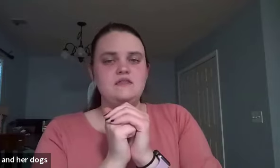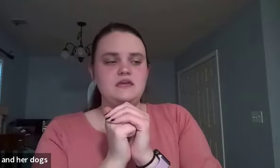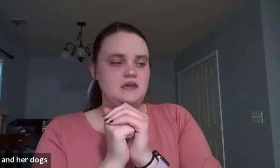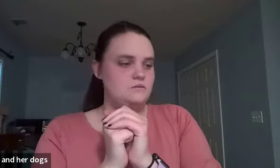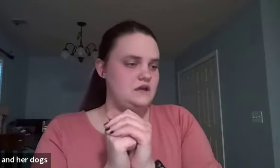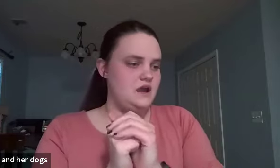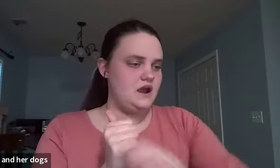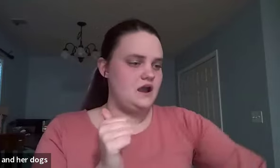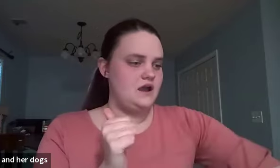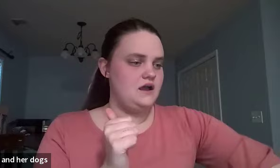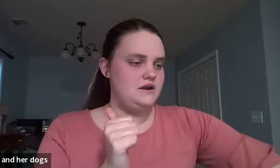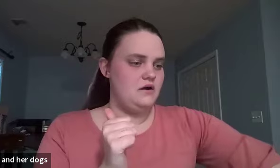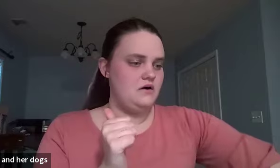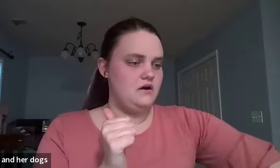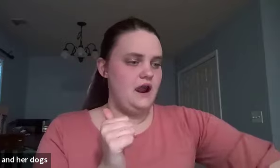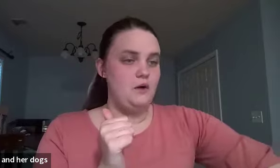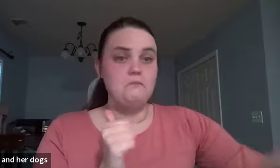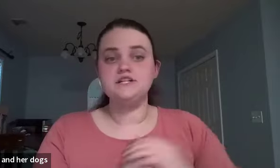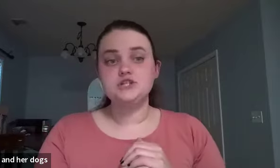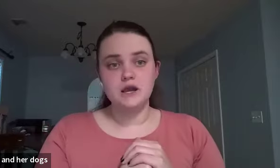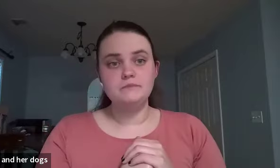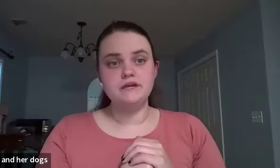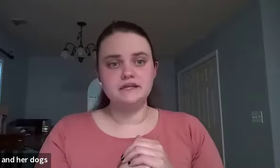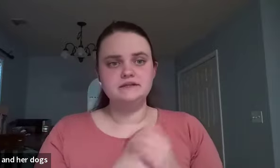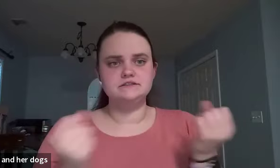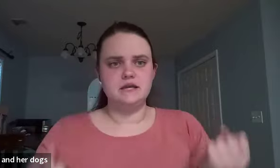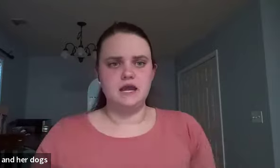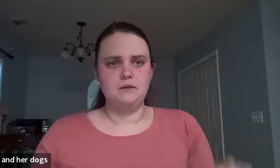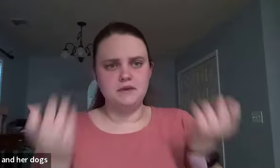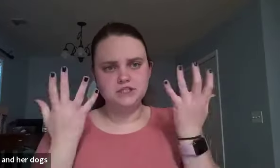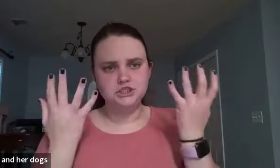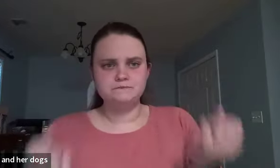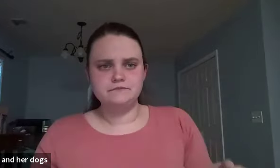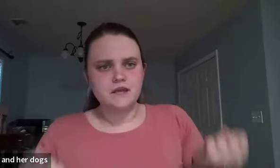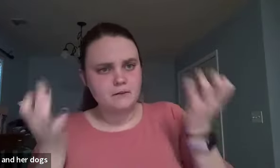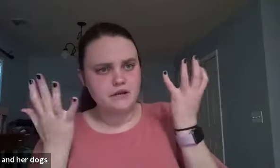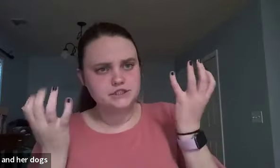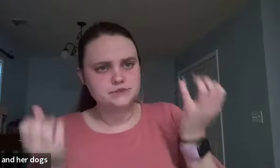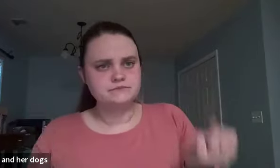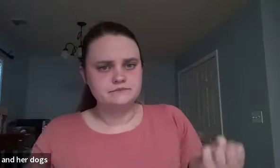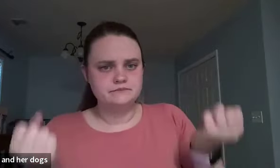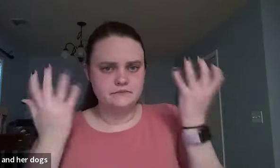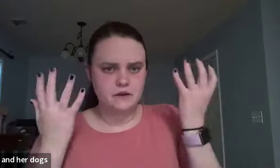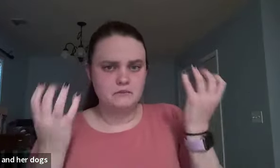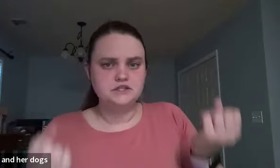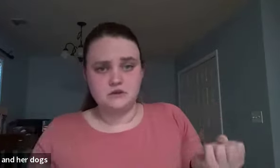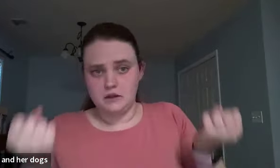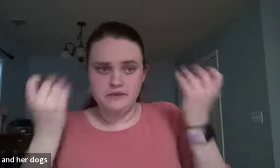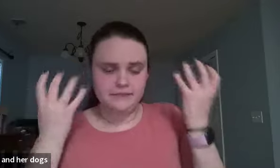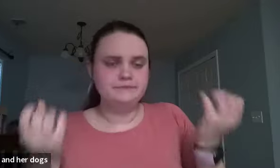And then we had our how much or how many. How much? How much? How much or how many?